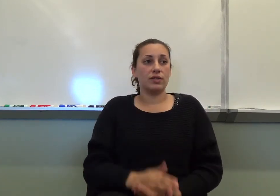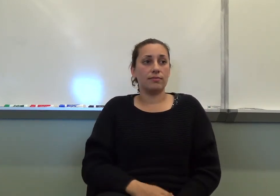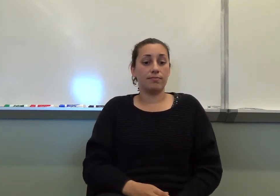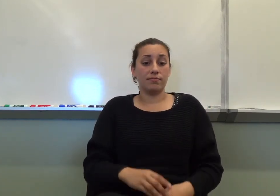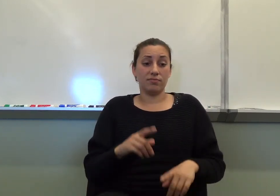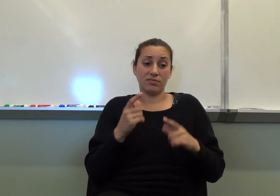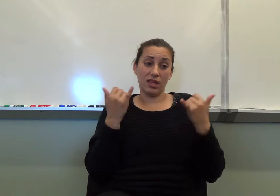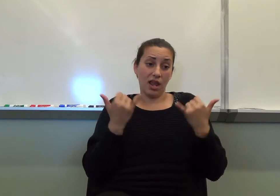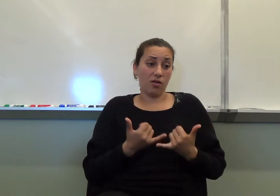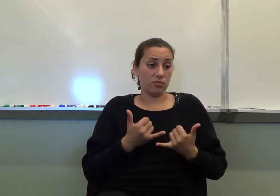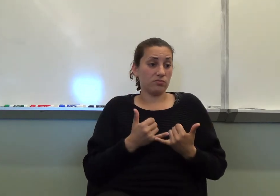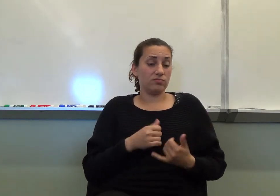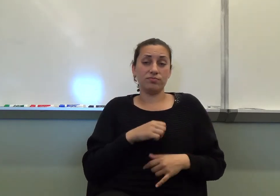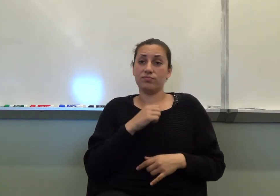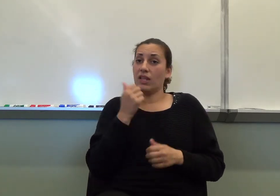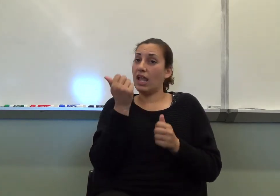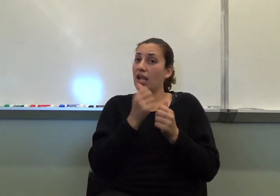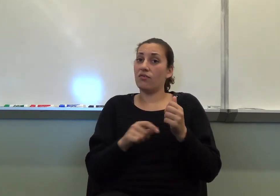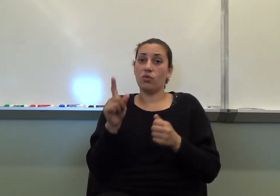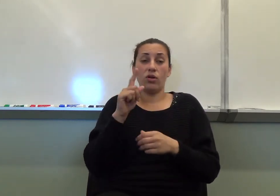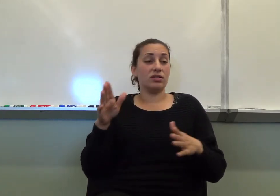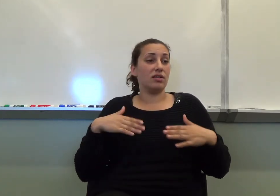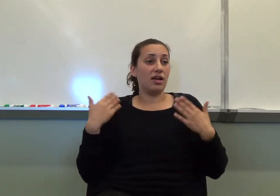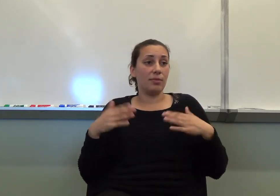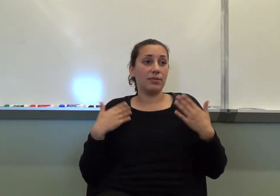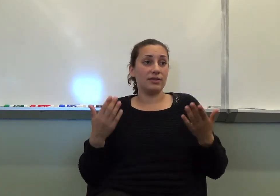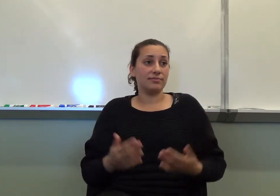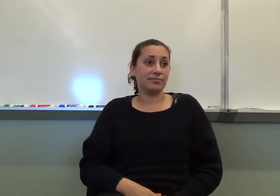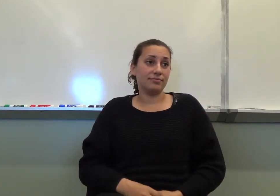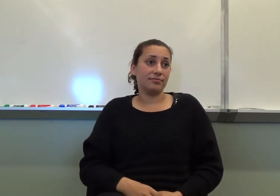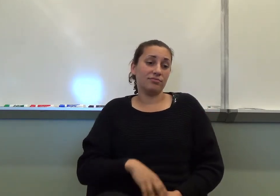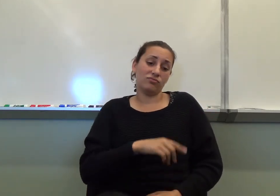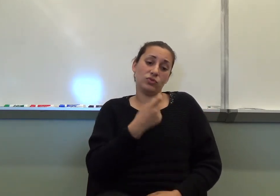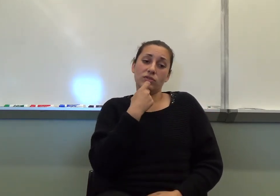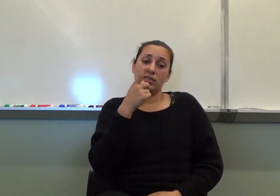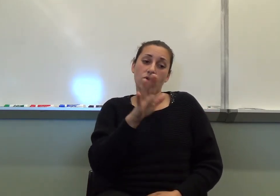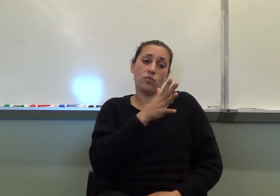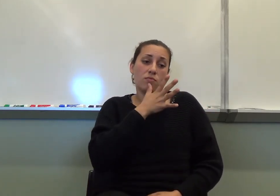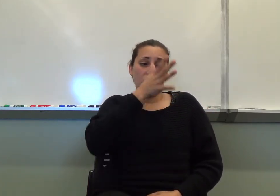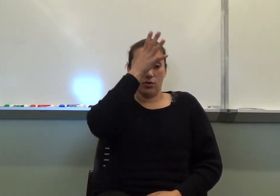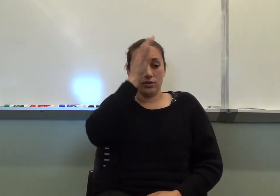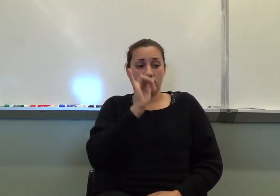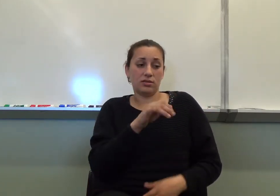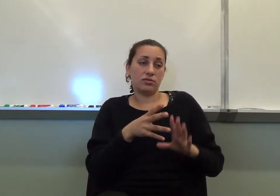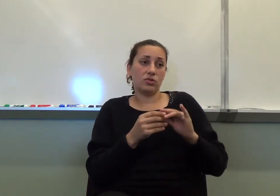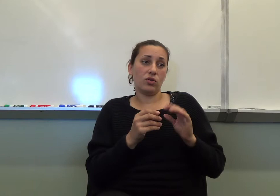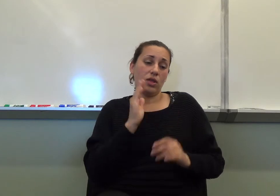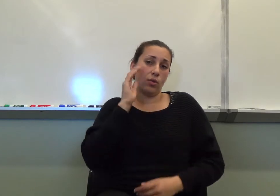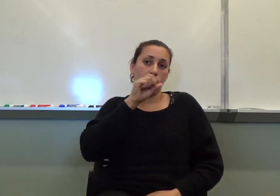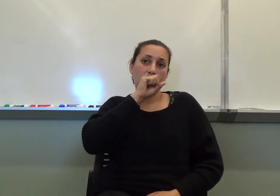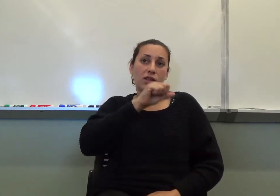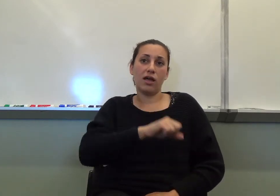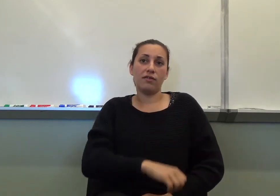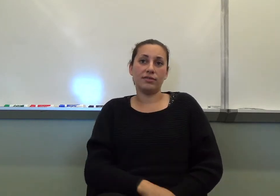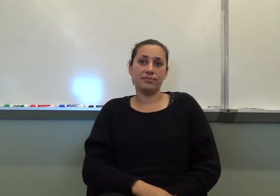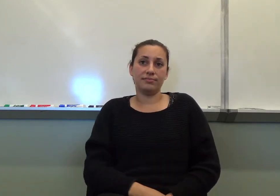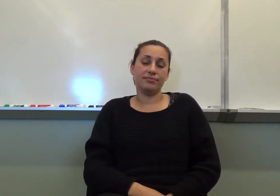happy. You can go tell your parents that story, they'll love it. All right, so here